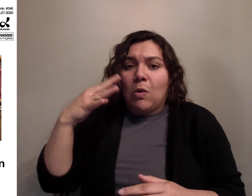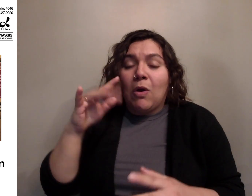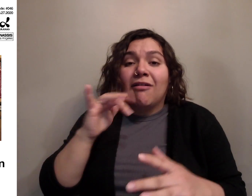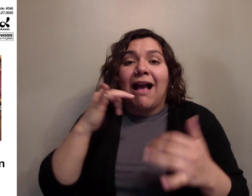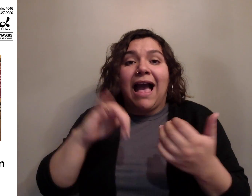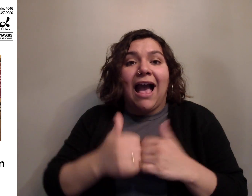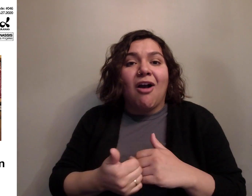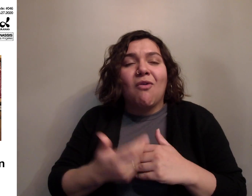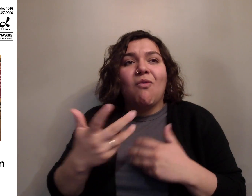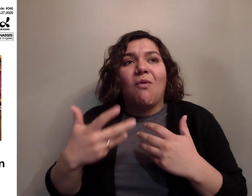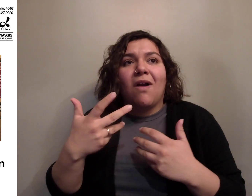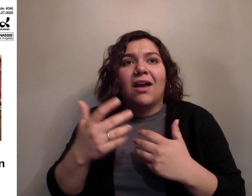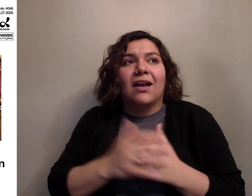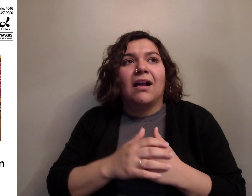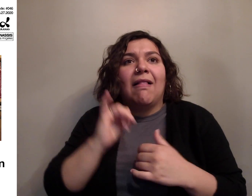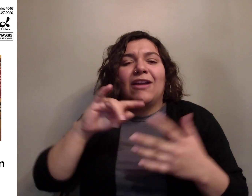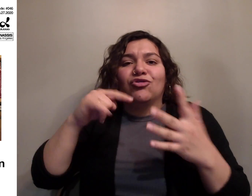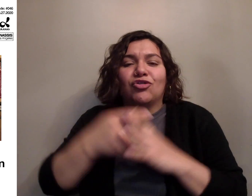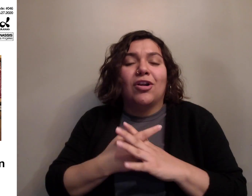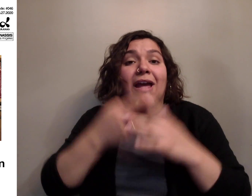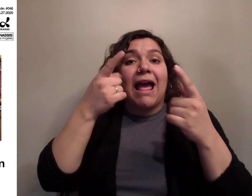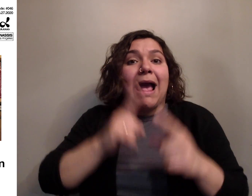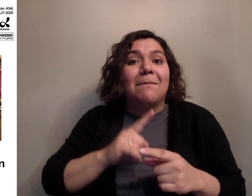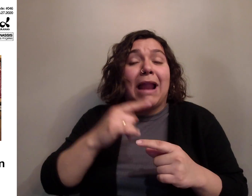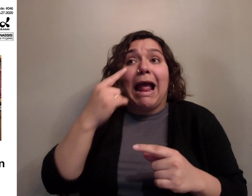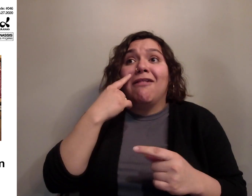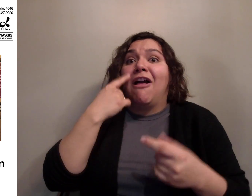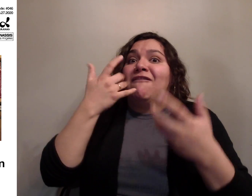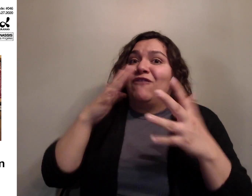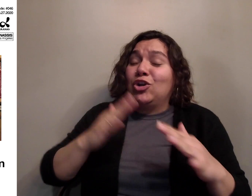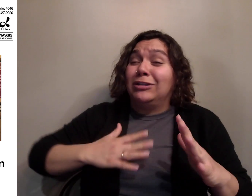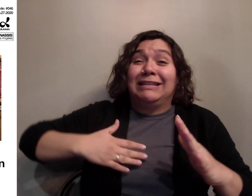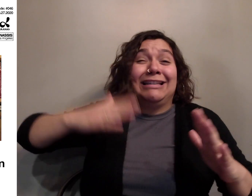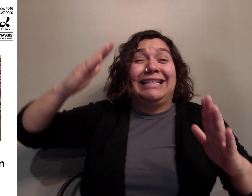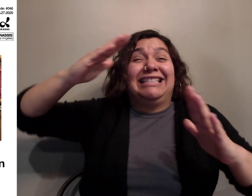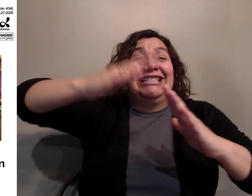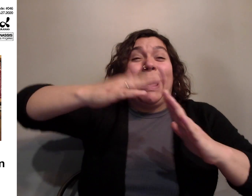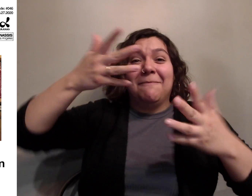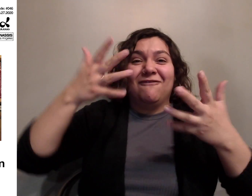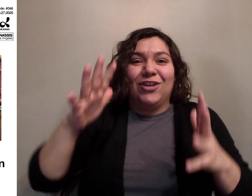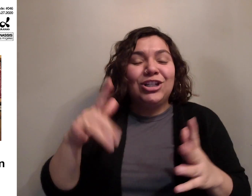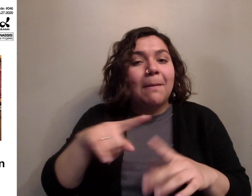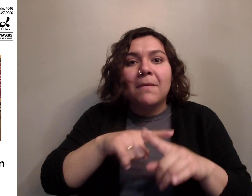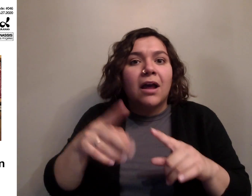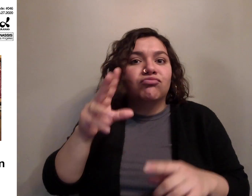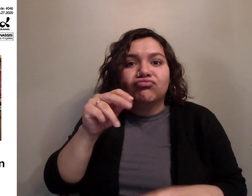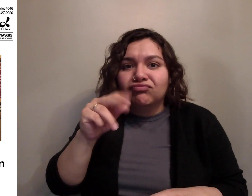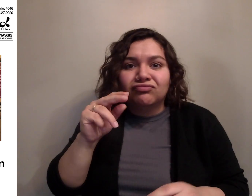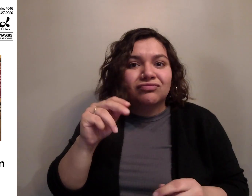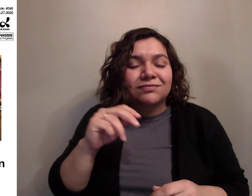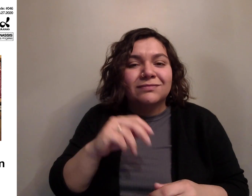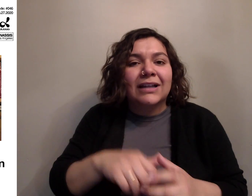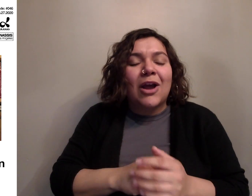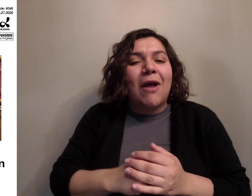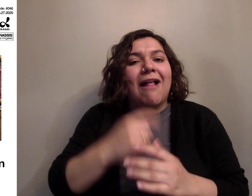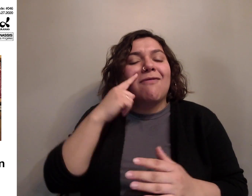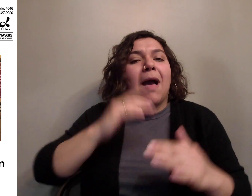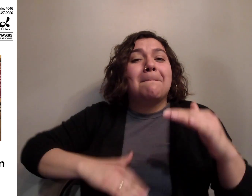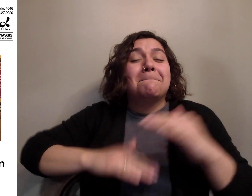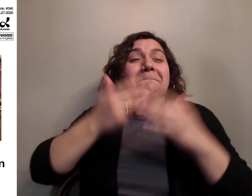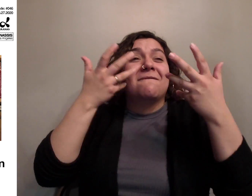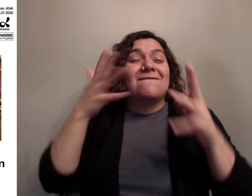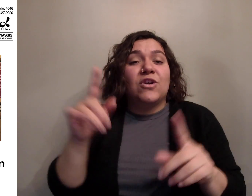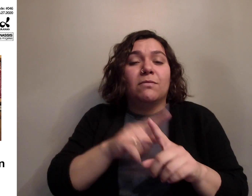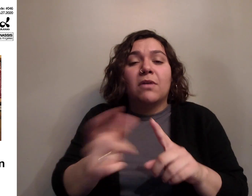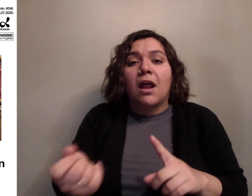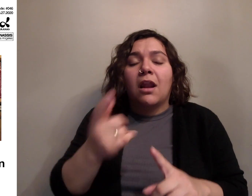hyperkinesis and how that intensification took place when it already seemed to have already reached the maximum of